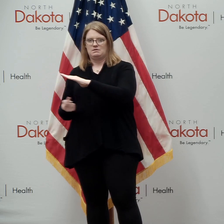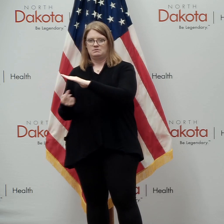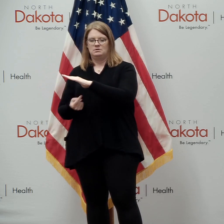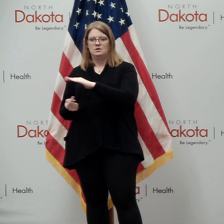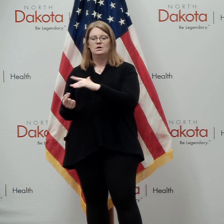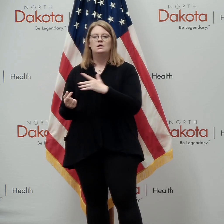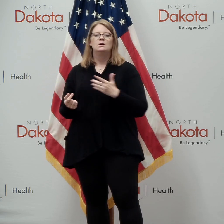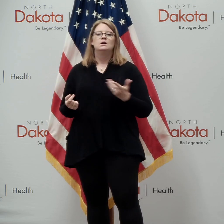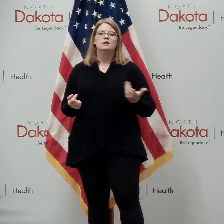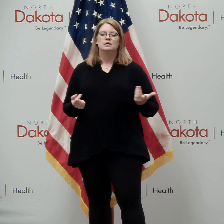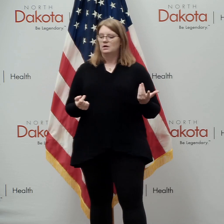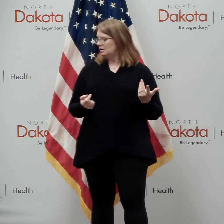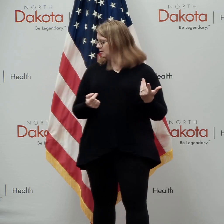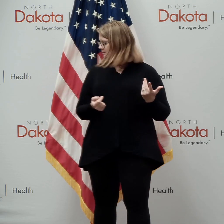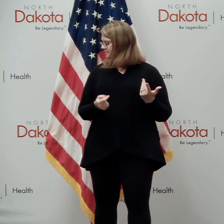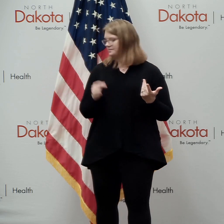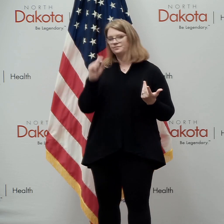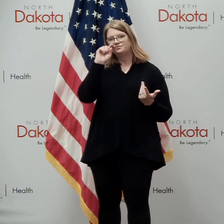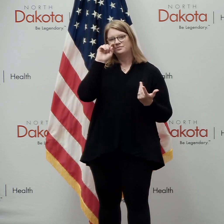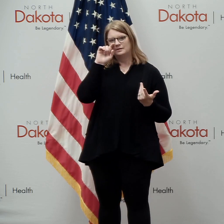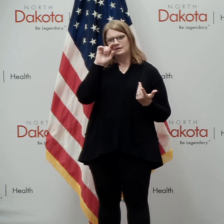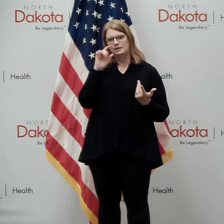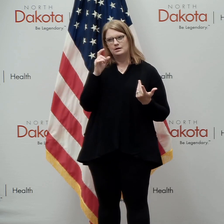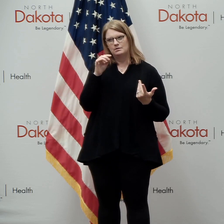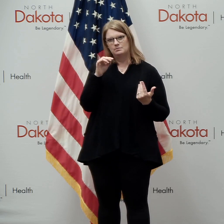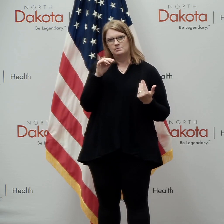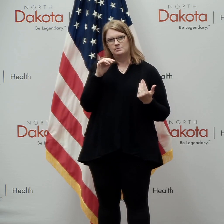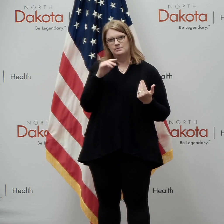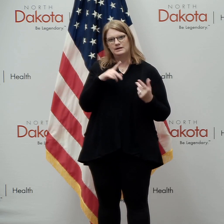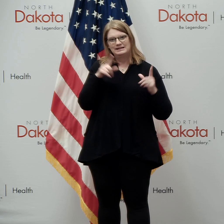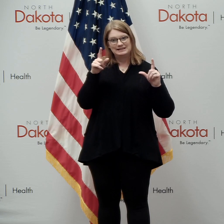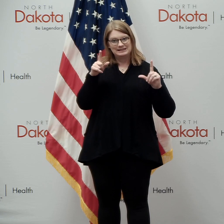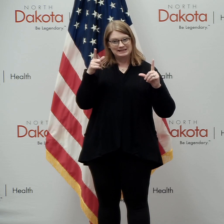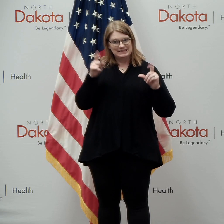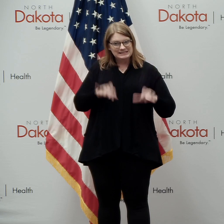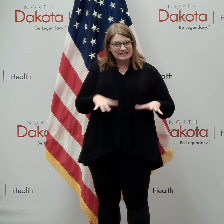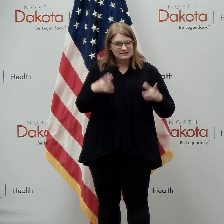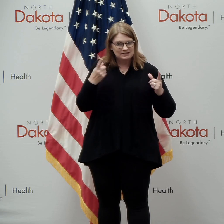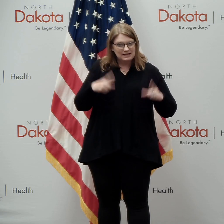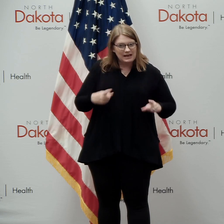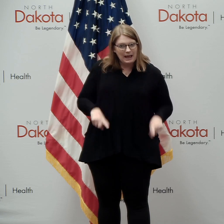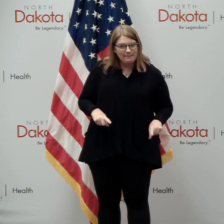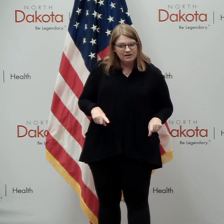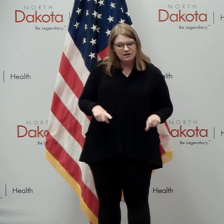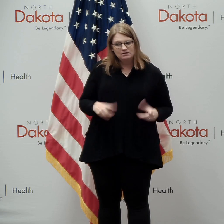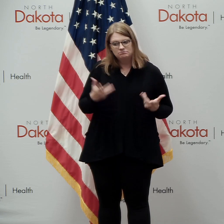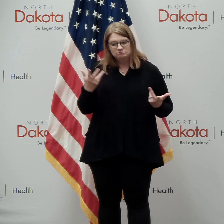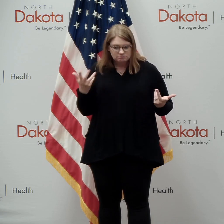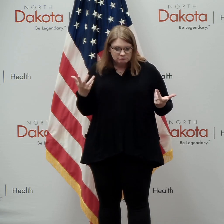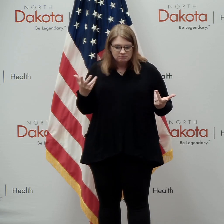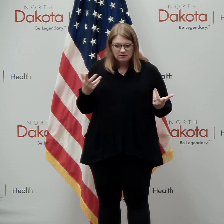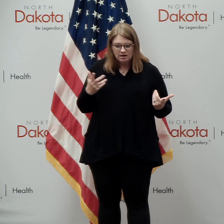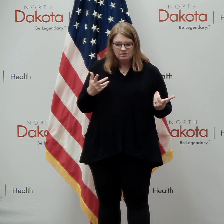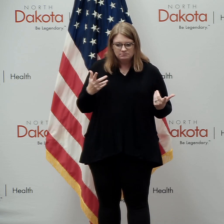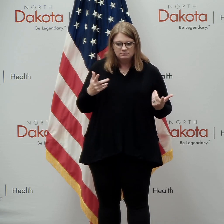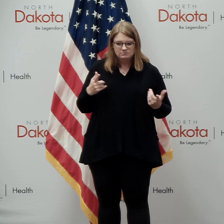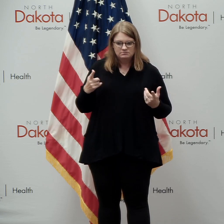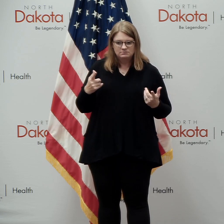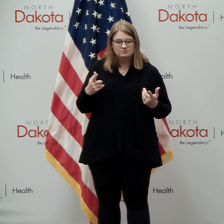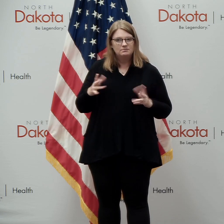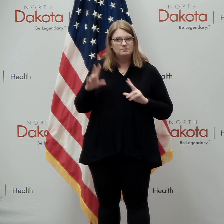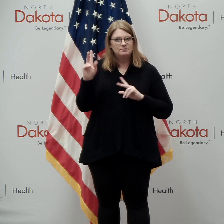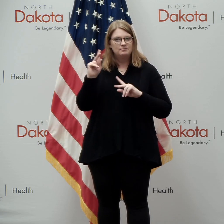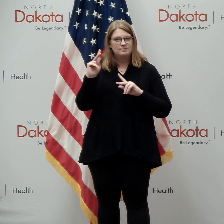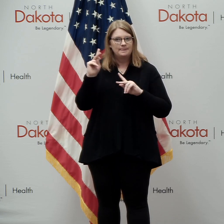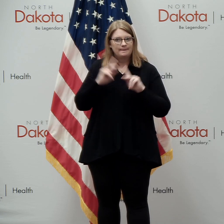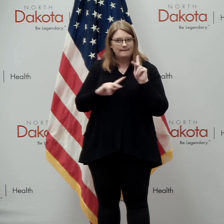when we got such big disparities on the amount of testing that are going on, and some testing strategies that may, in fact, be people trying to